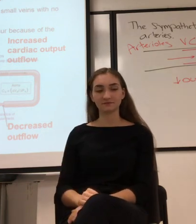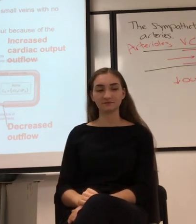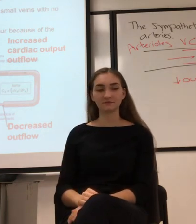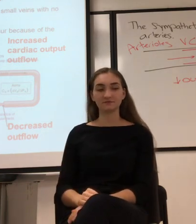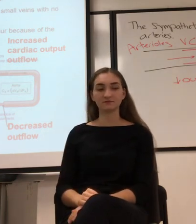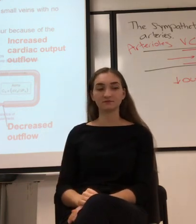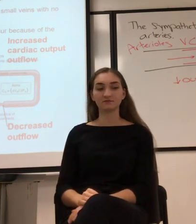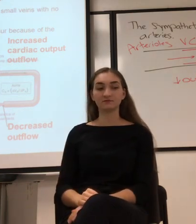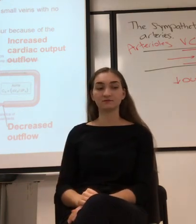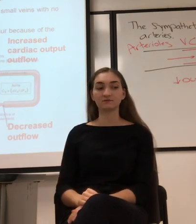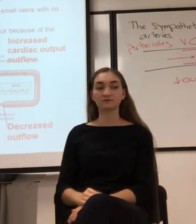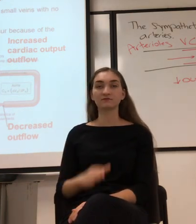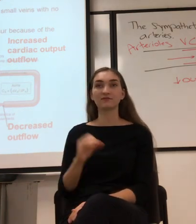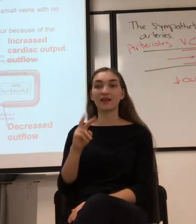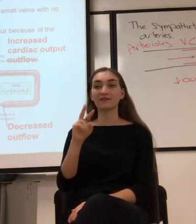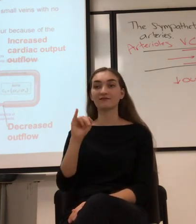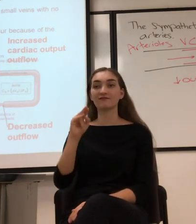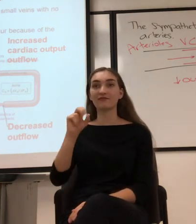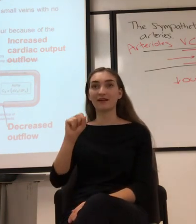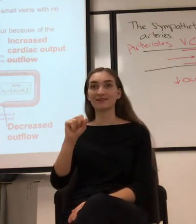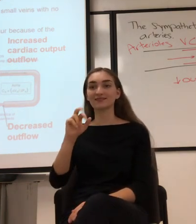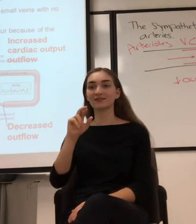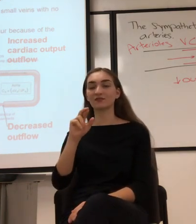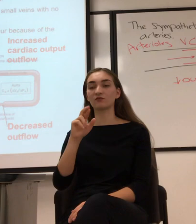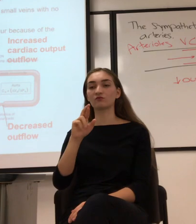And you are changing radius.